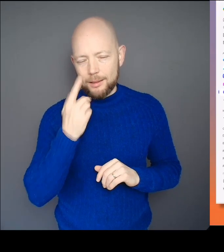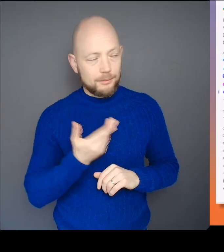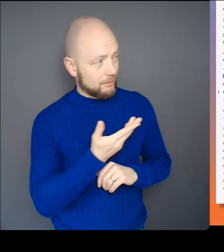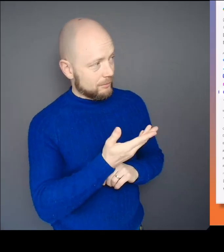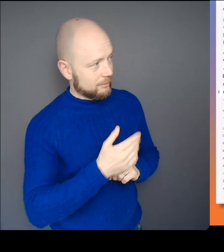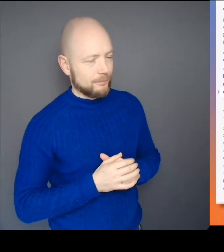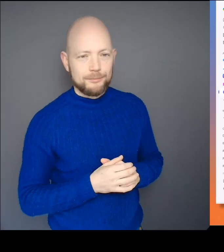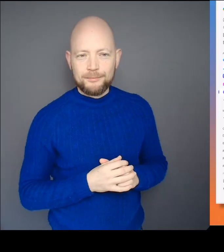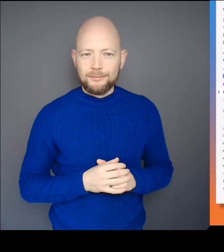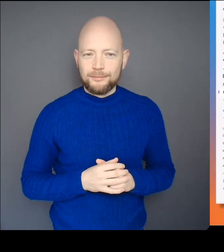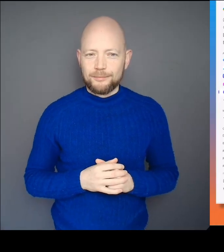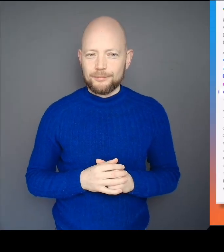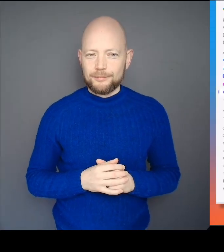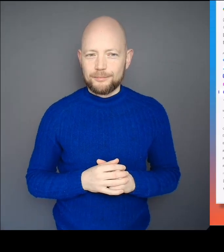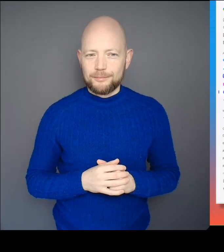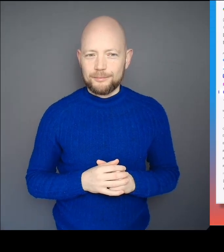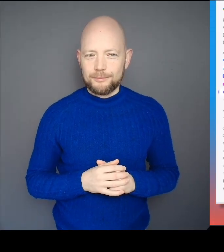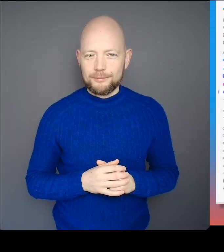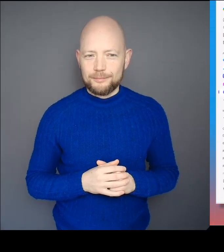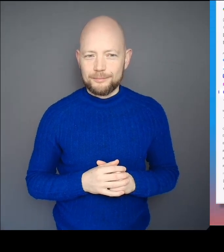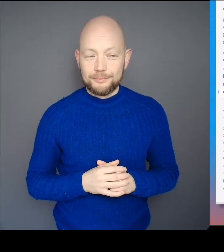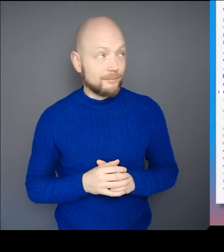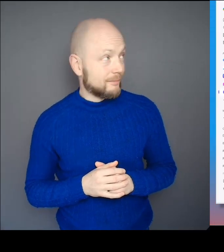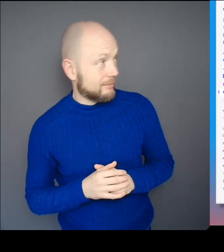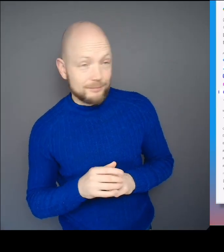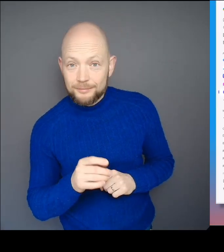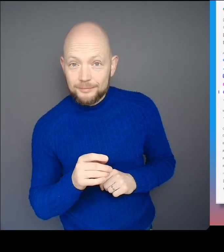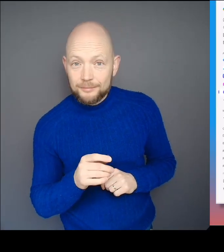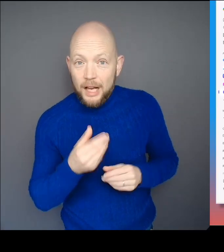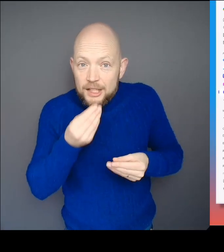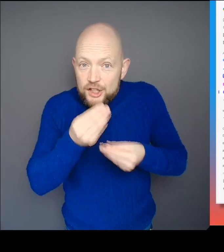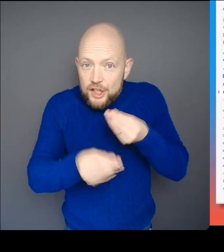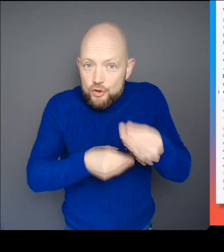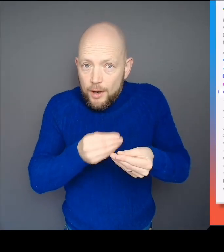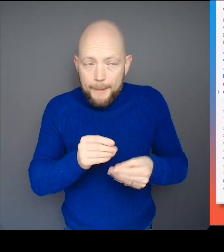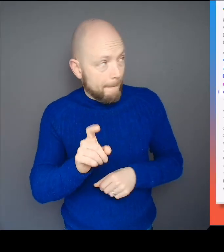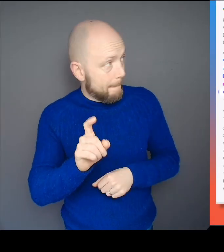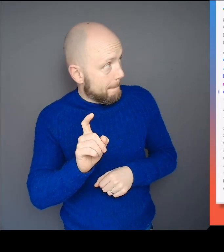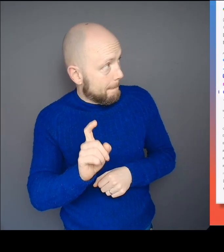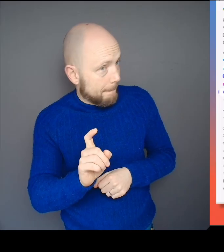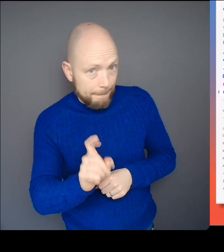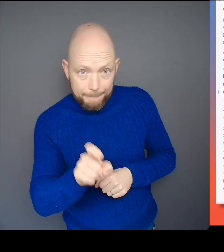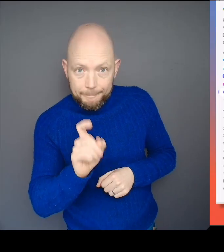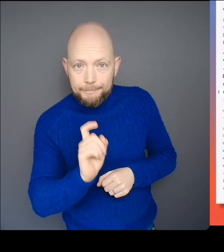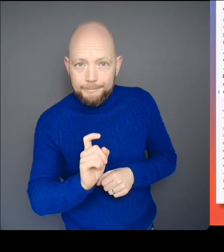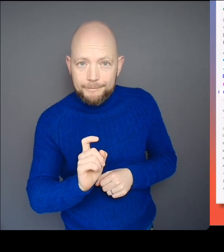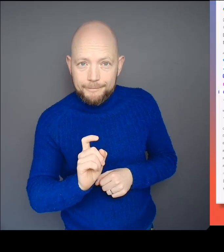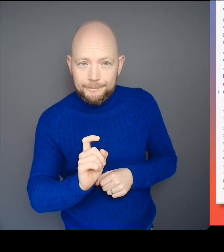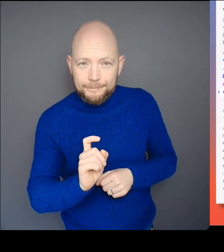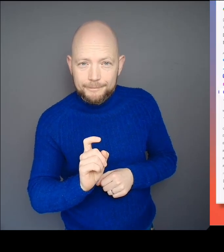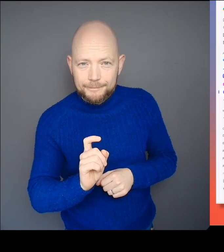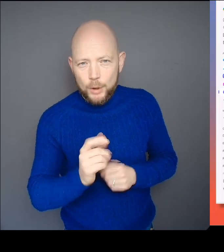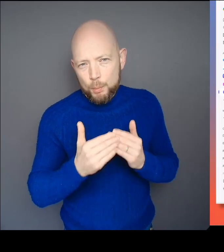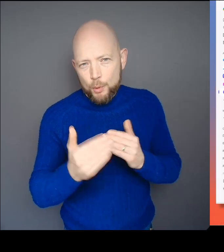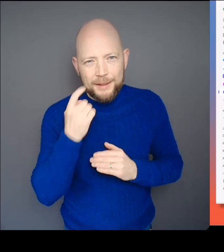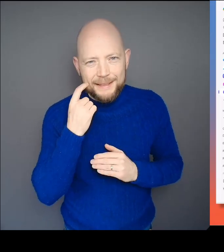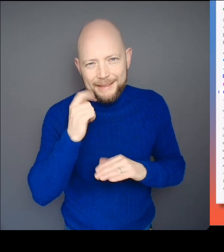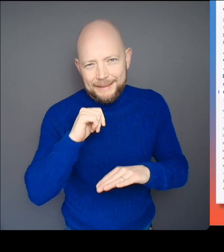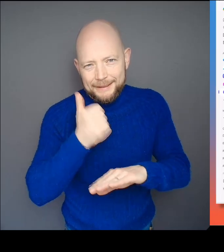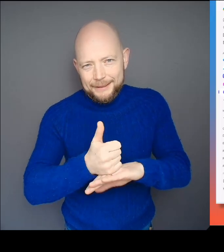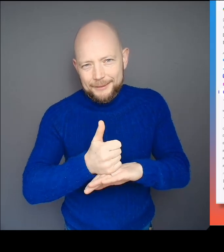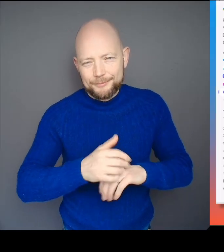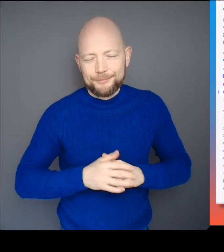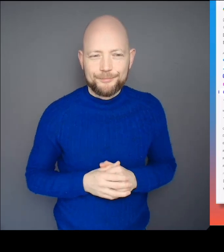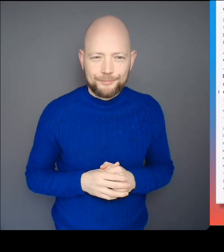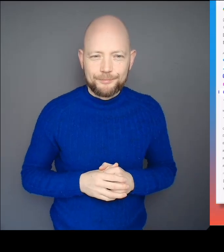take you through this concept. When it first comes up, it might pop up in this Configure tab. I want you to go across here into the Describe tab